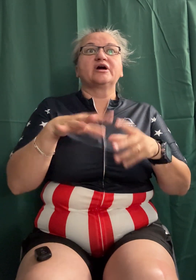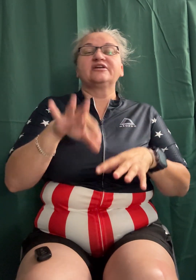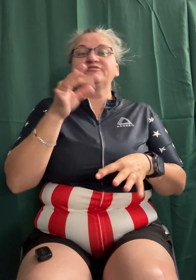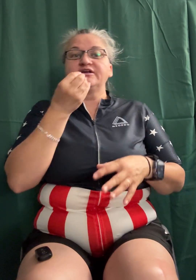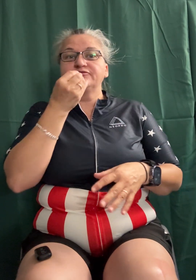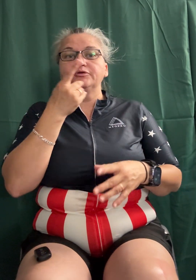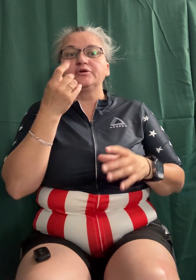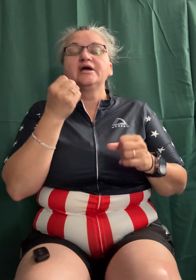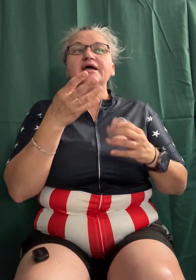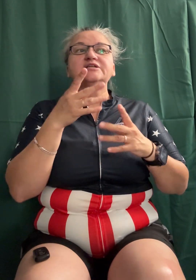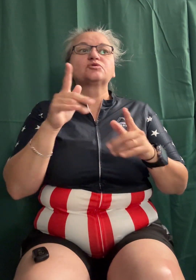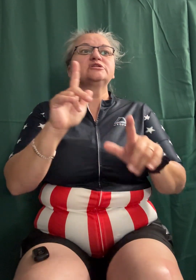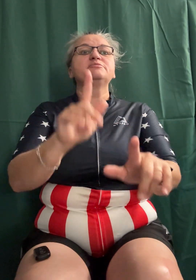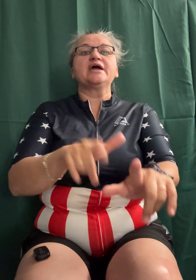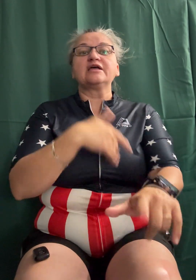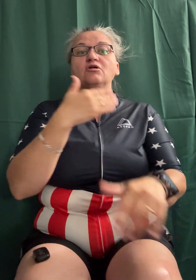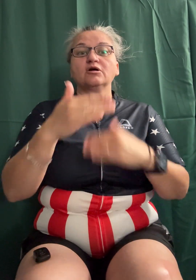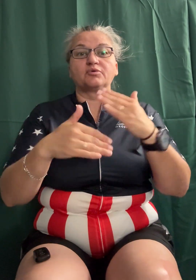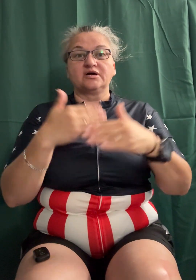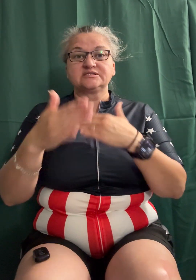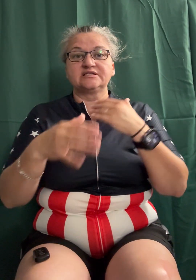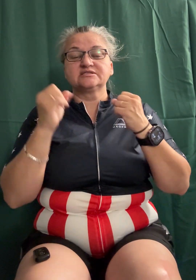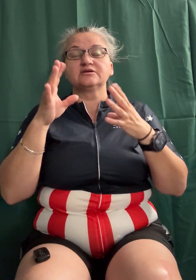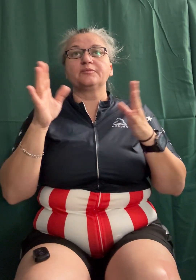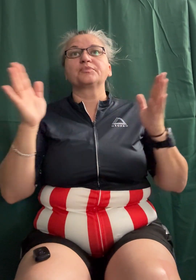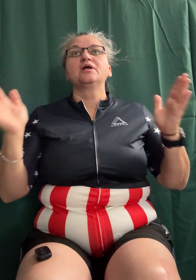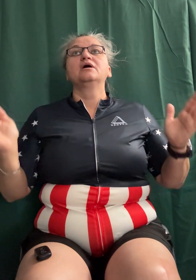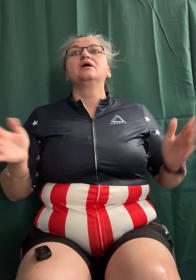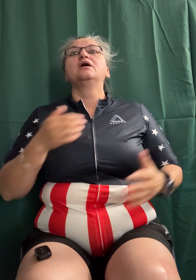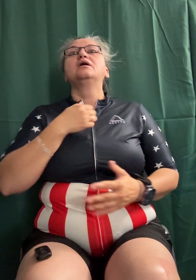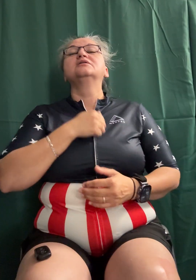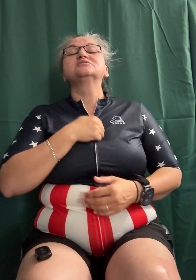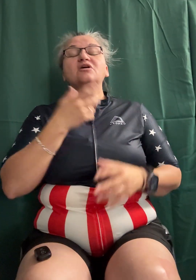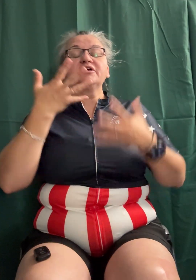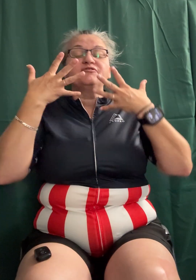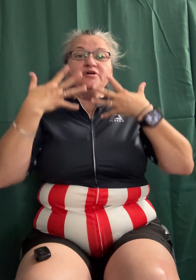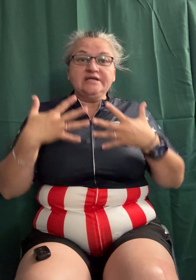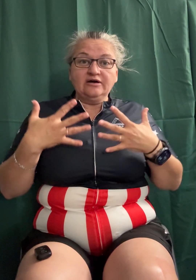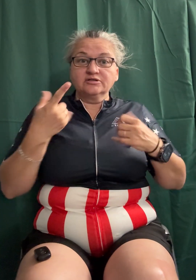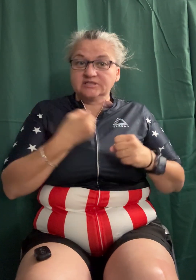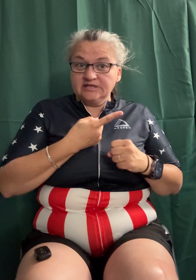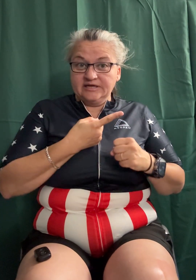to find food. It's going to be a long process. So sorry for a downer today,